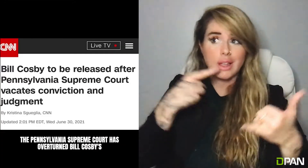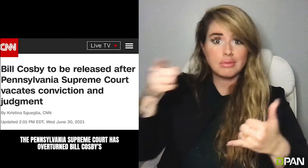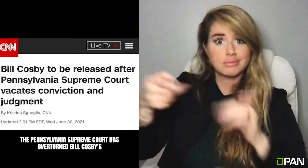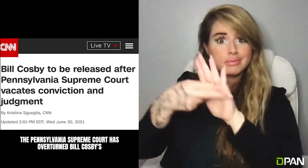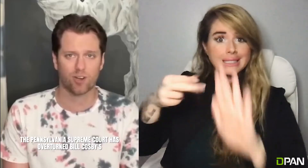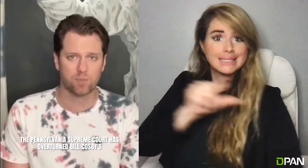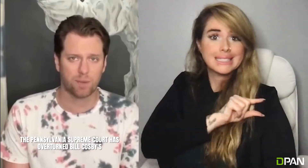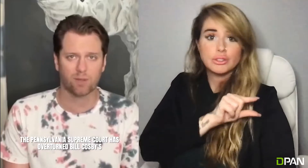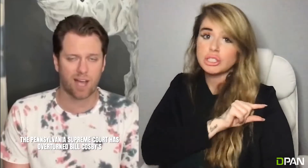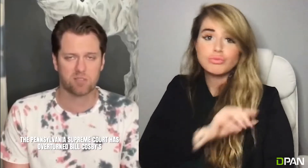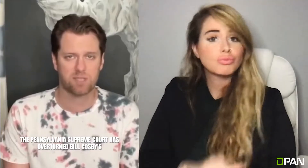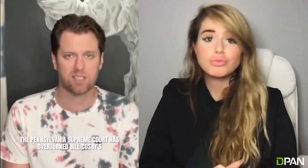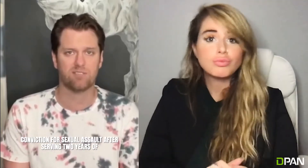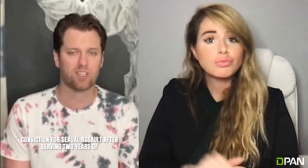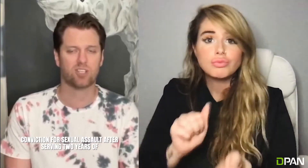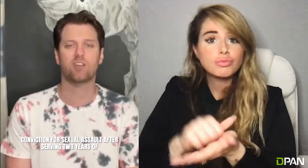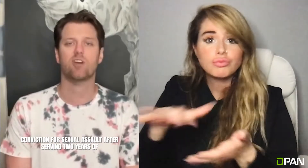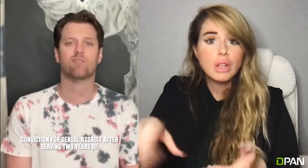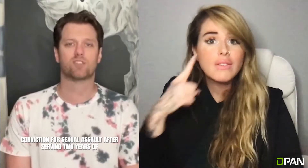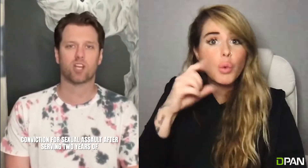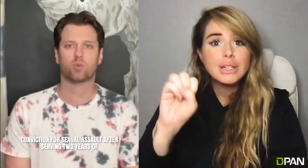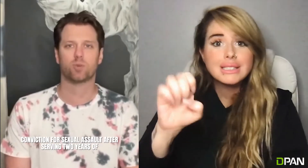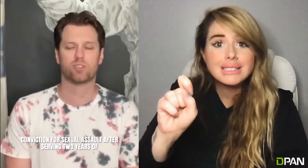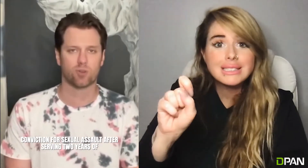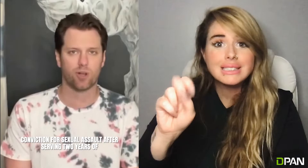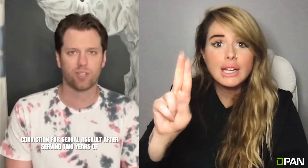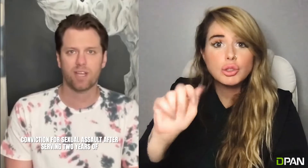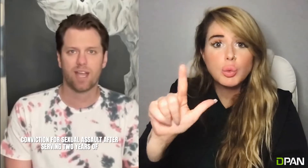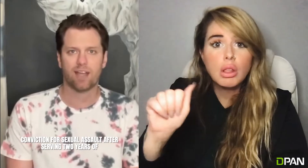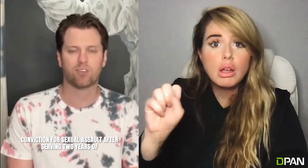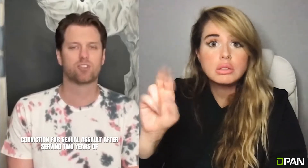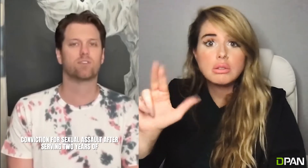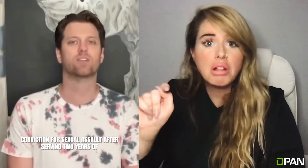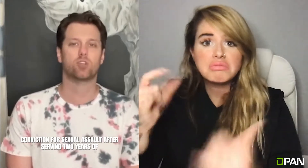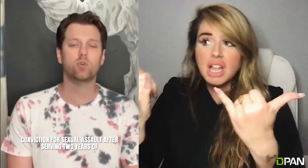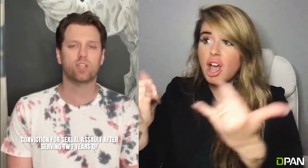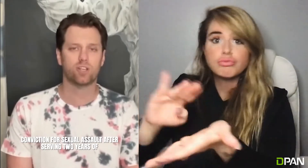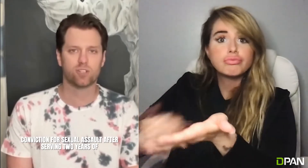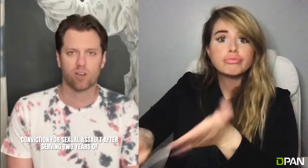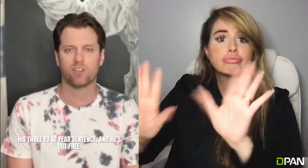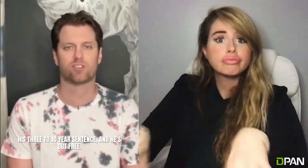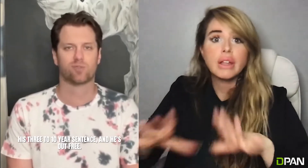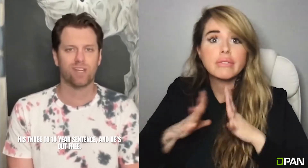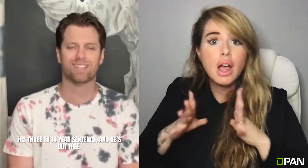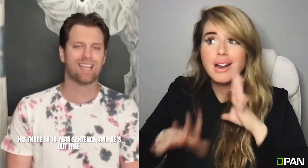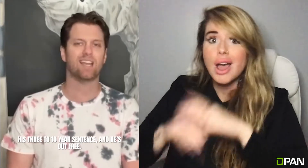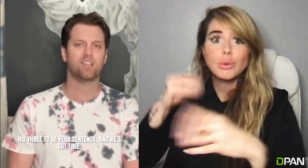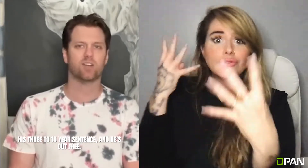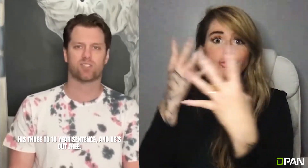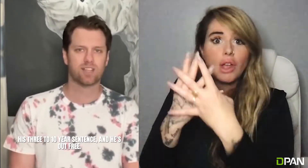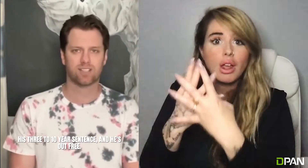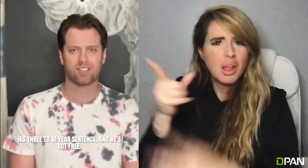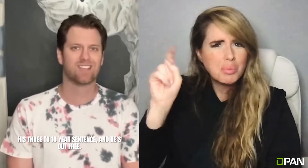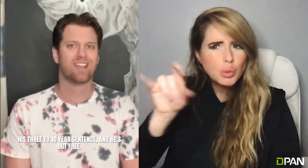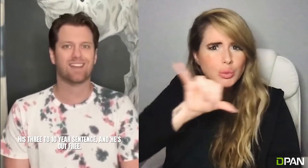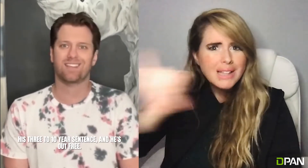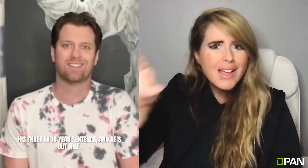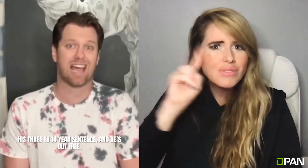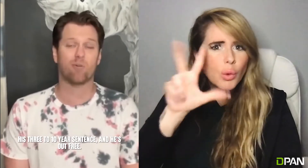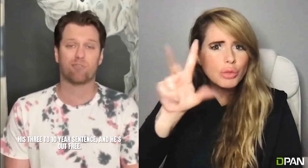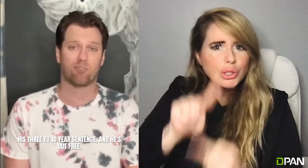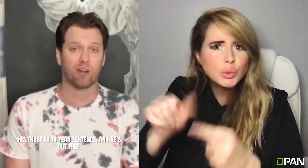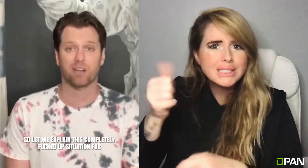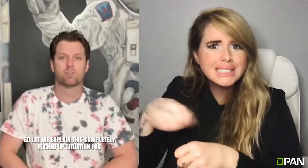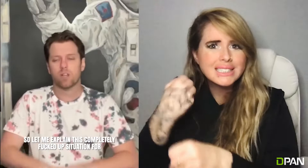has overturned Bill Cosby's conviction for sexual assault after serving 2 years of his 3 to 10 year sentence, and